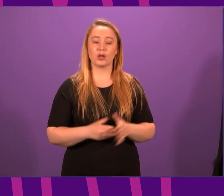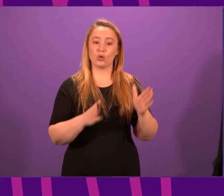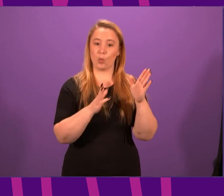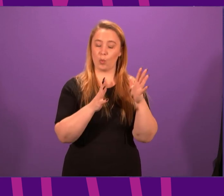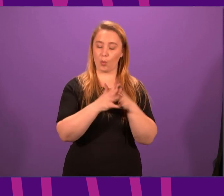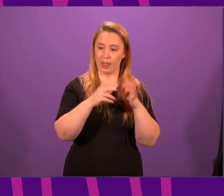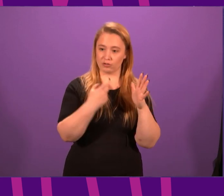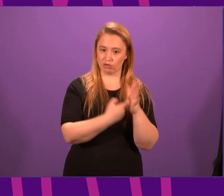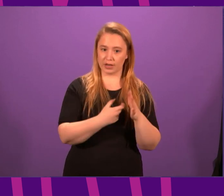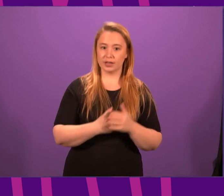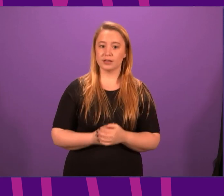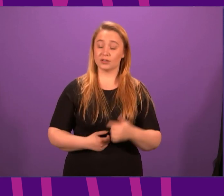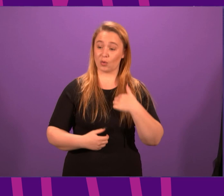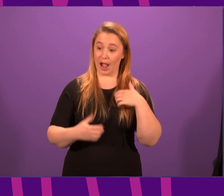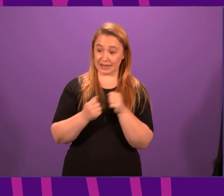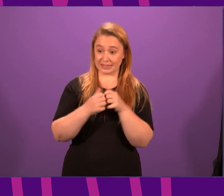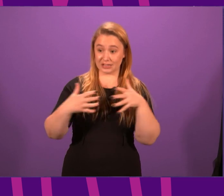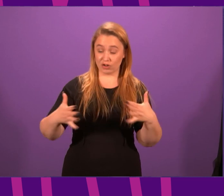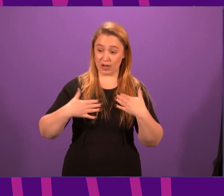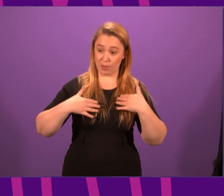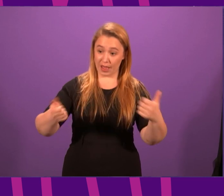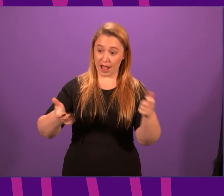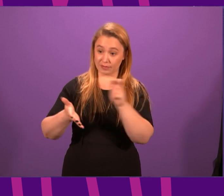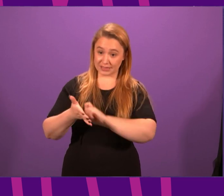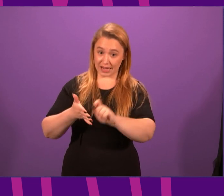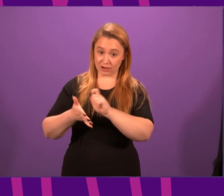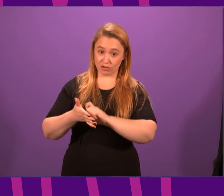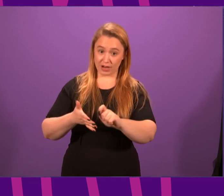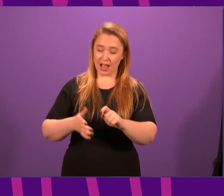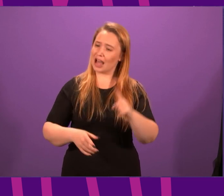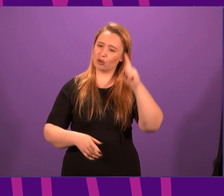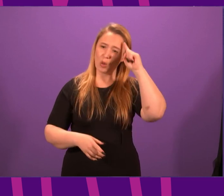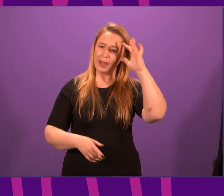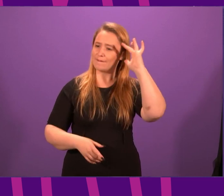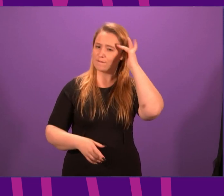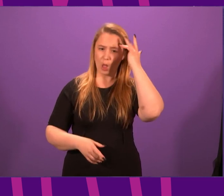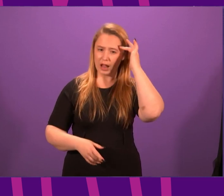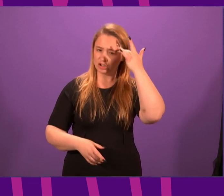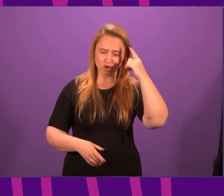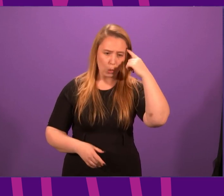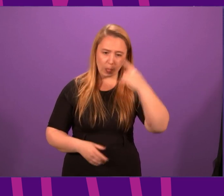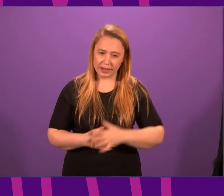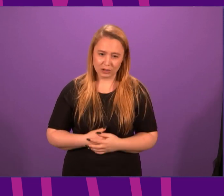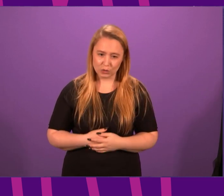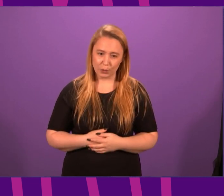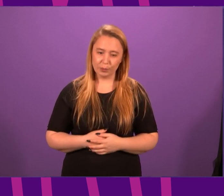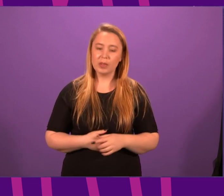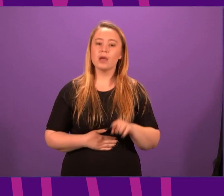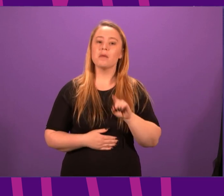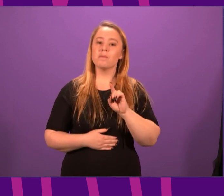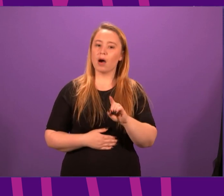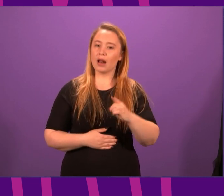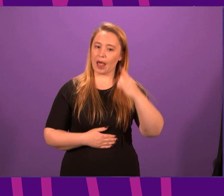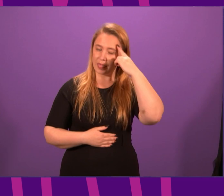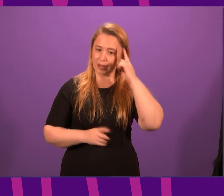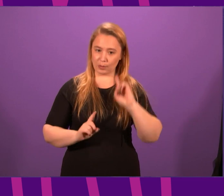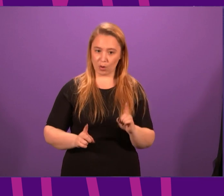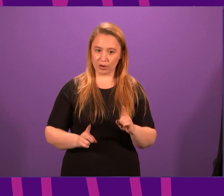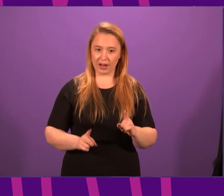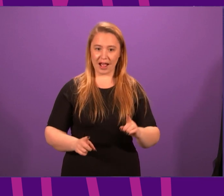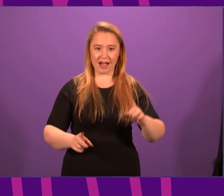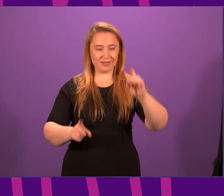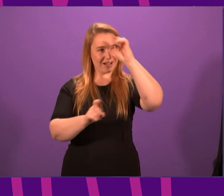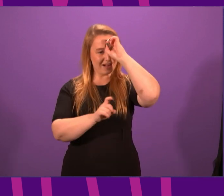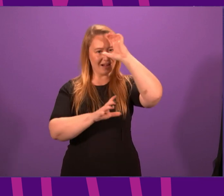to disagree with the Health Secretary. I don't think she was foolish. I don't think that. What I do think is they had an